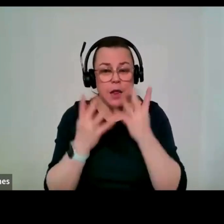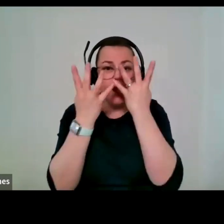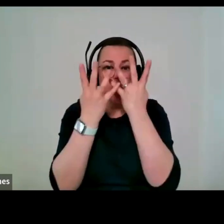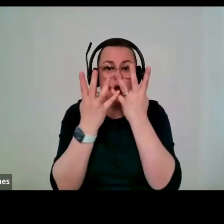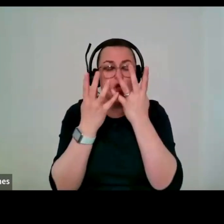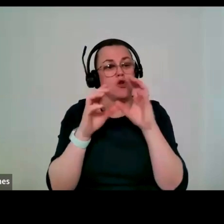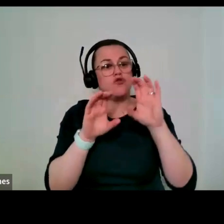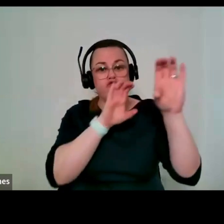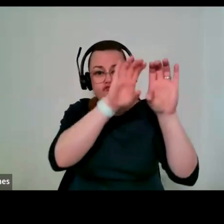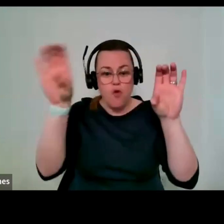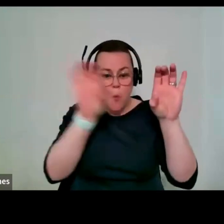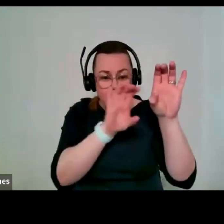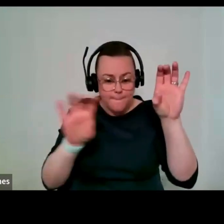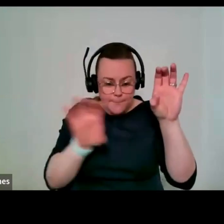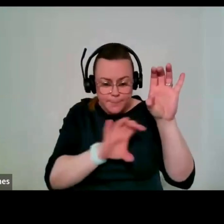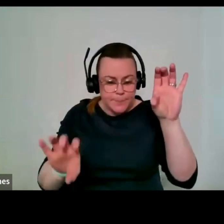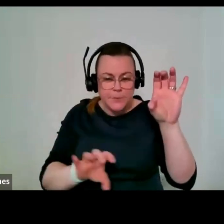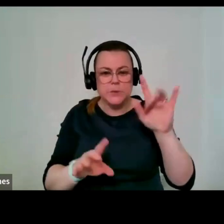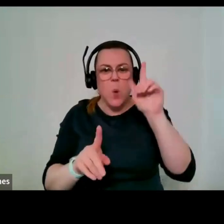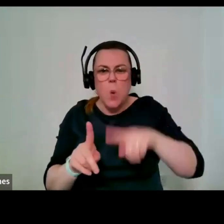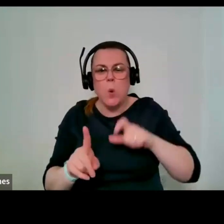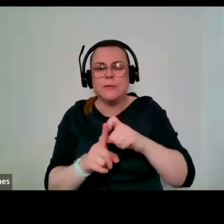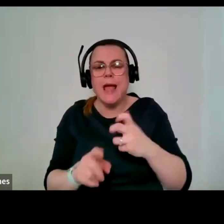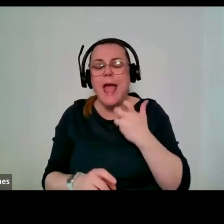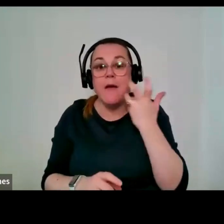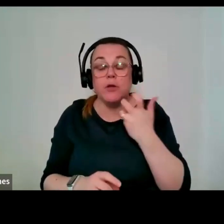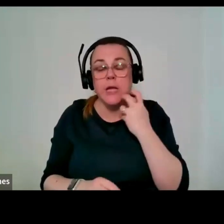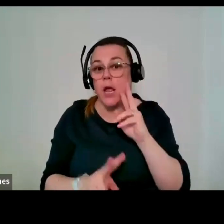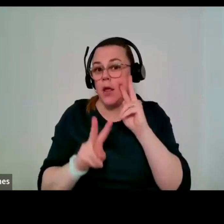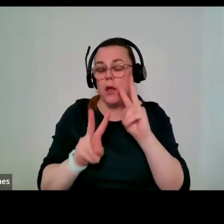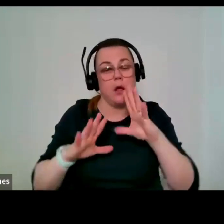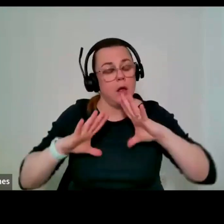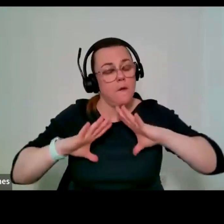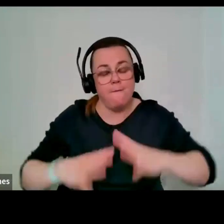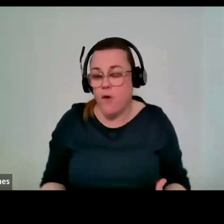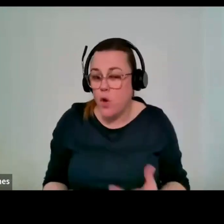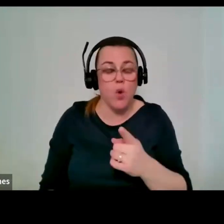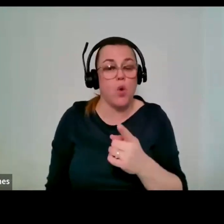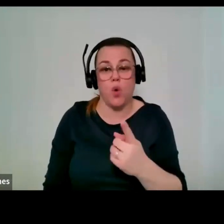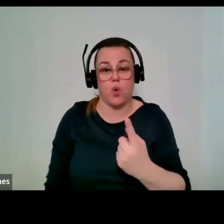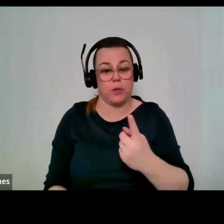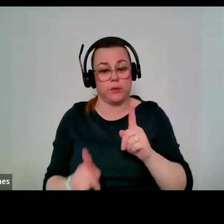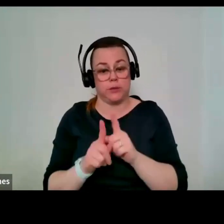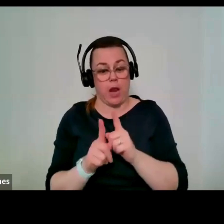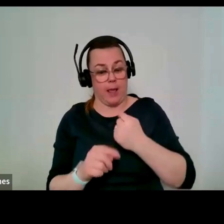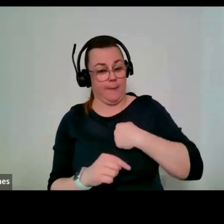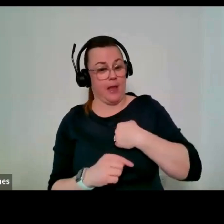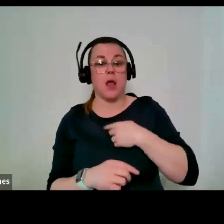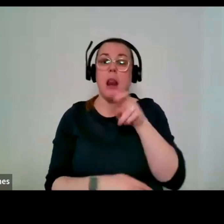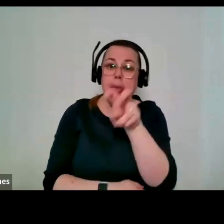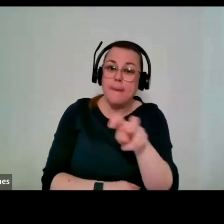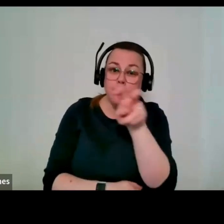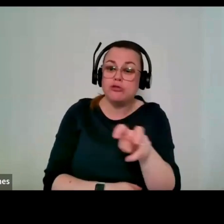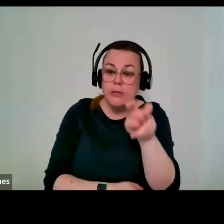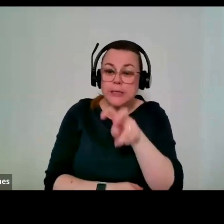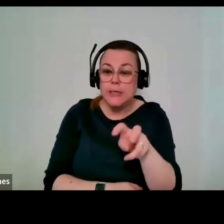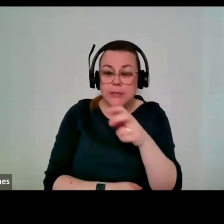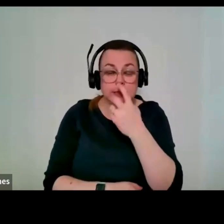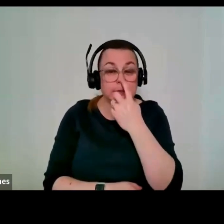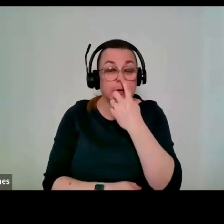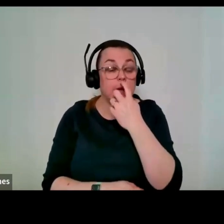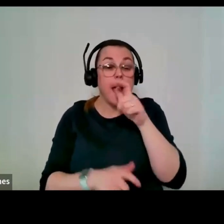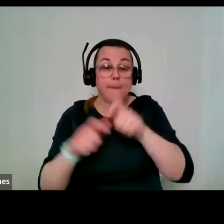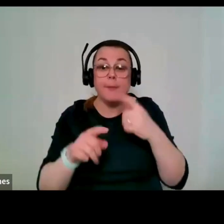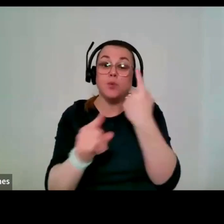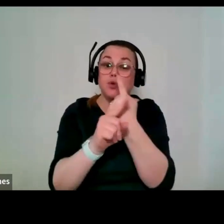video calls all day, every day was really tiring for someone like me who lived with, and where people were over